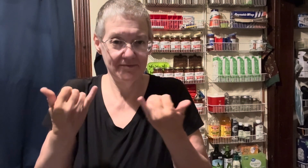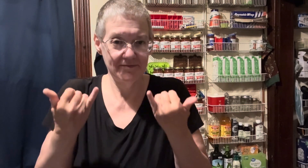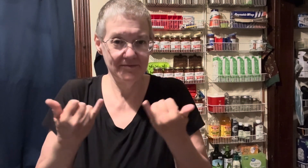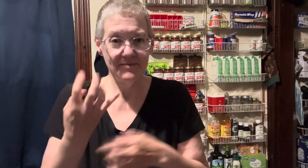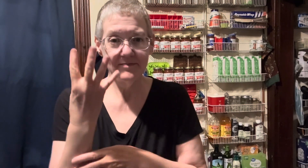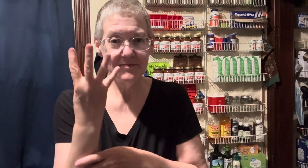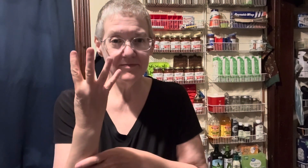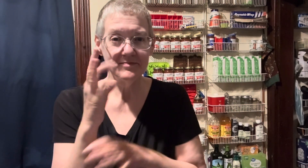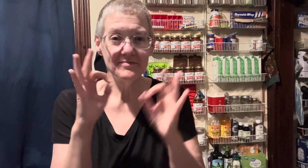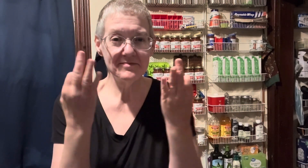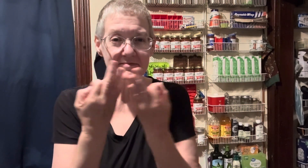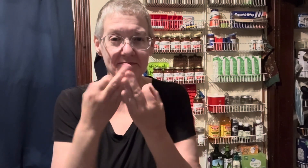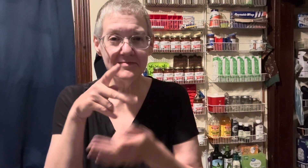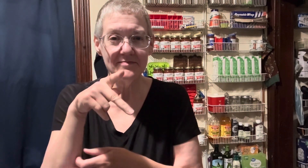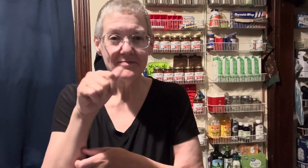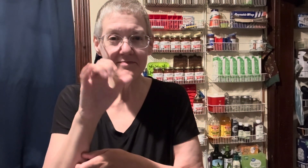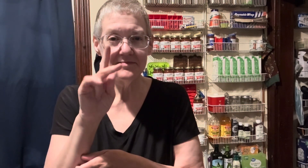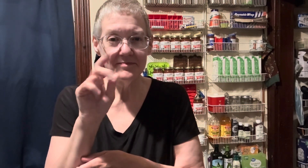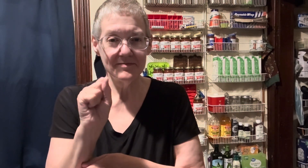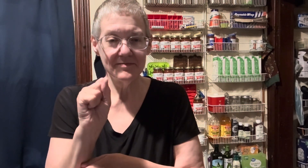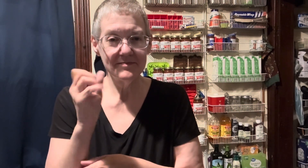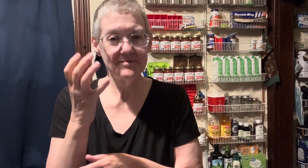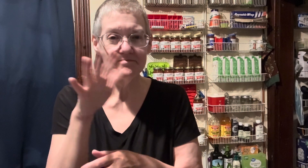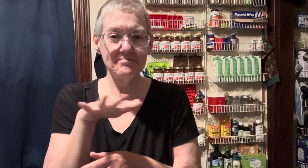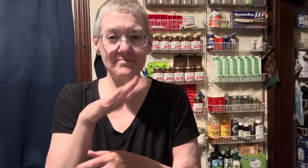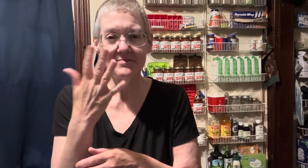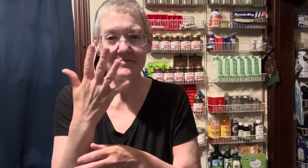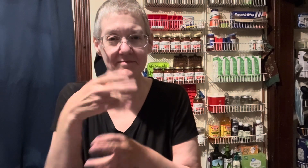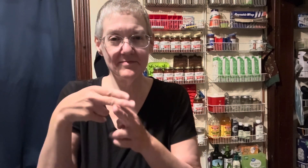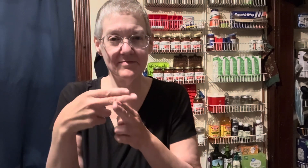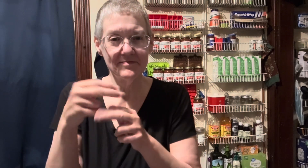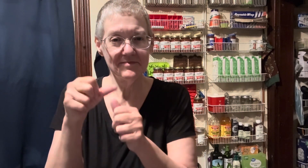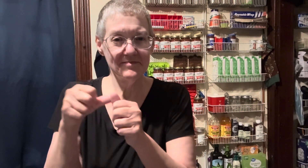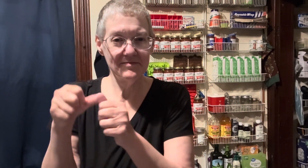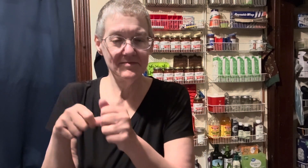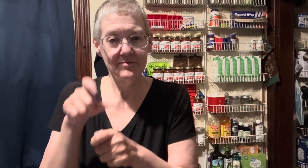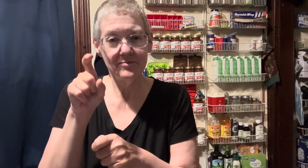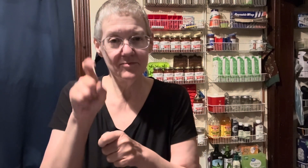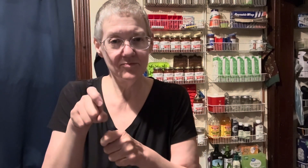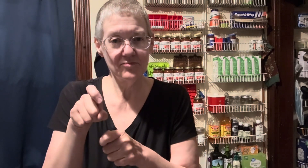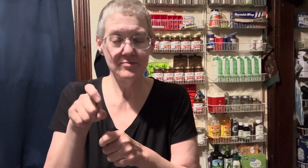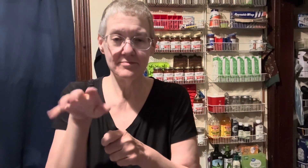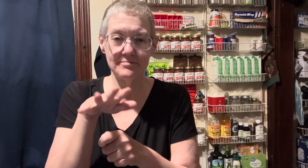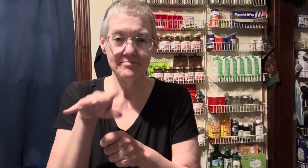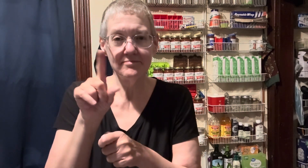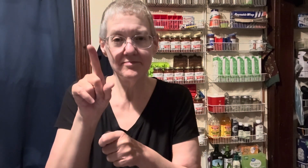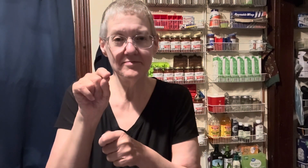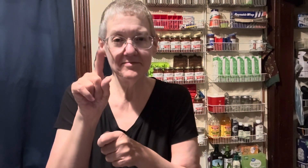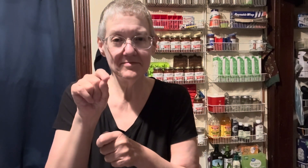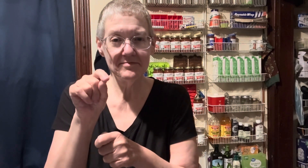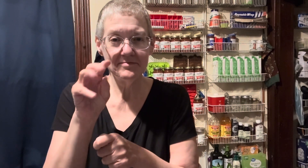have 4 family packs set out, about 5 pounds each. That should be about 20 meals for me.